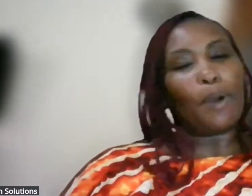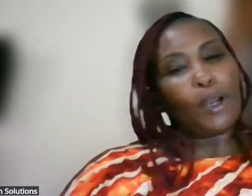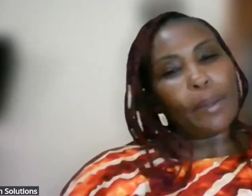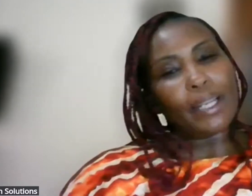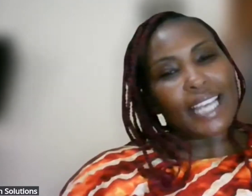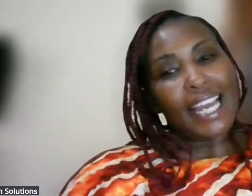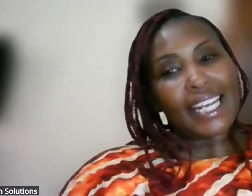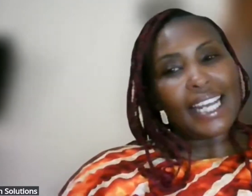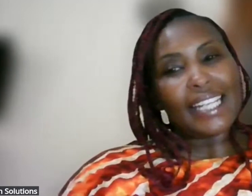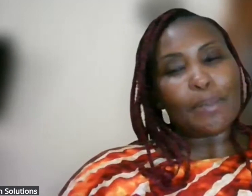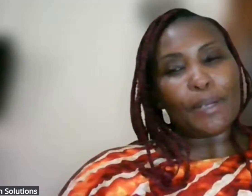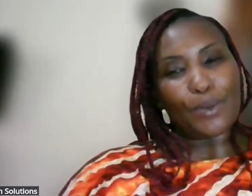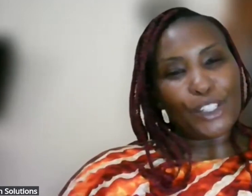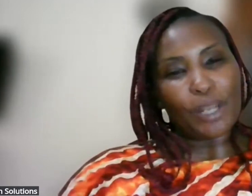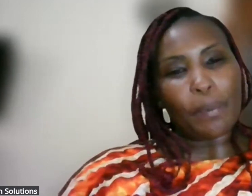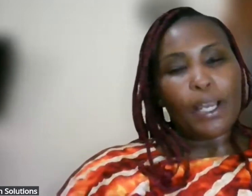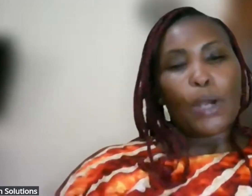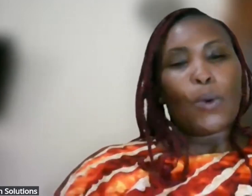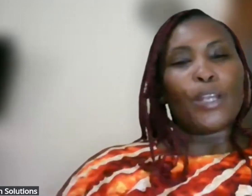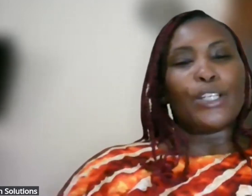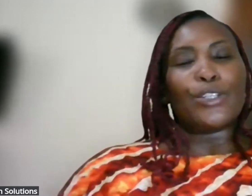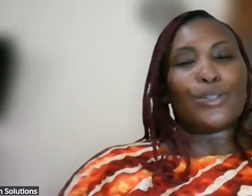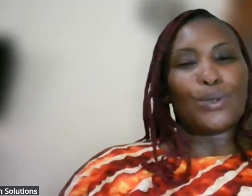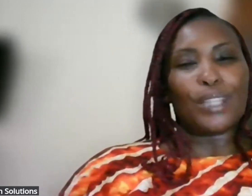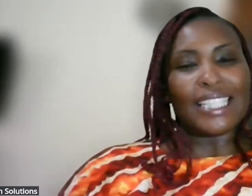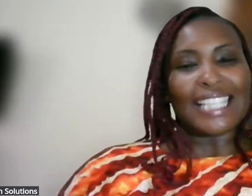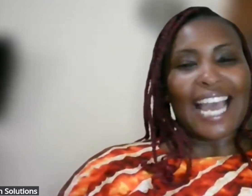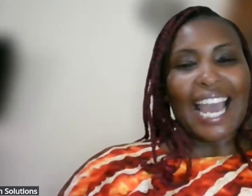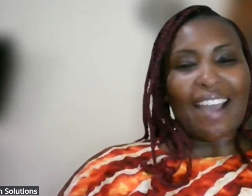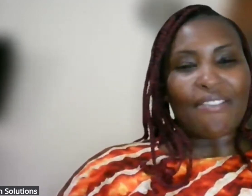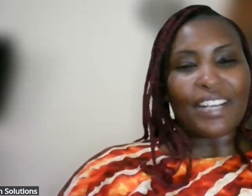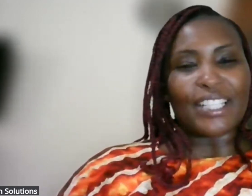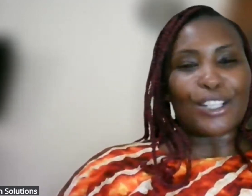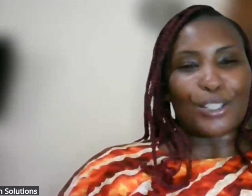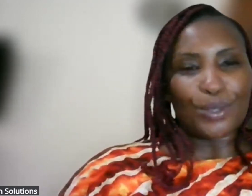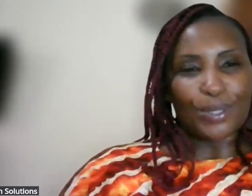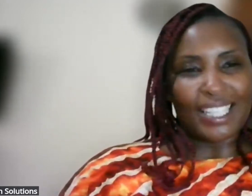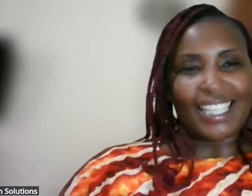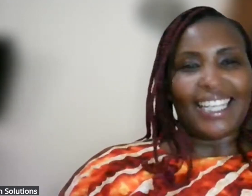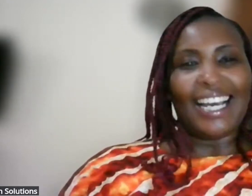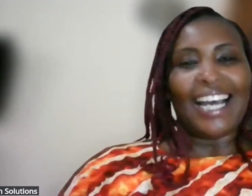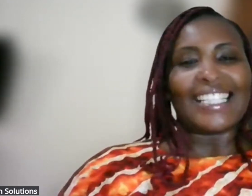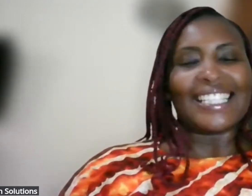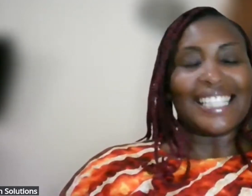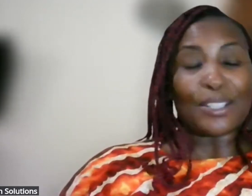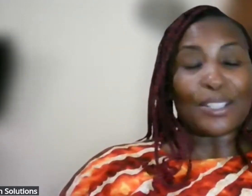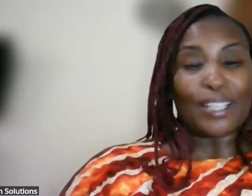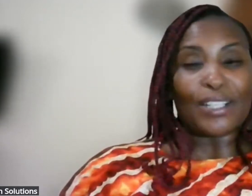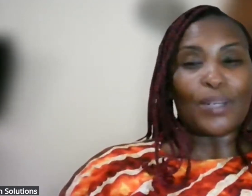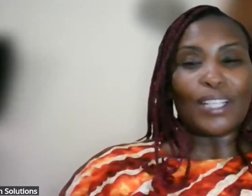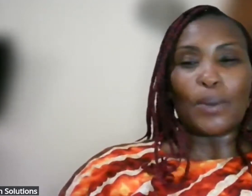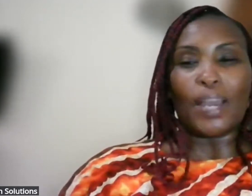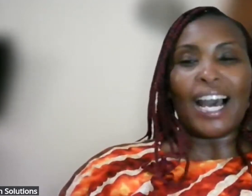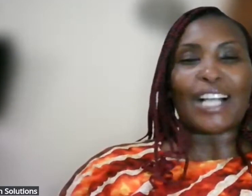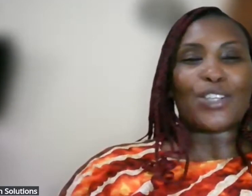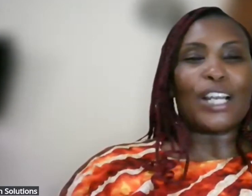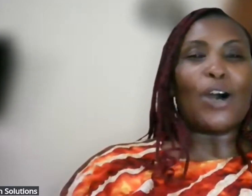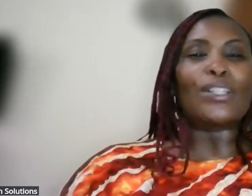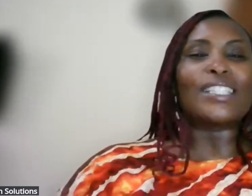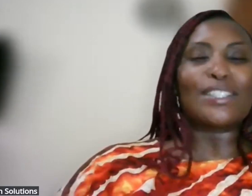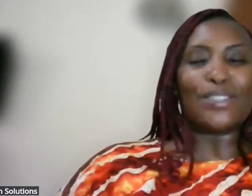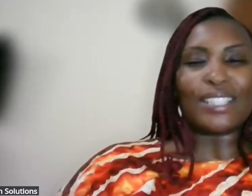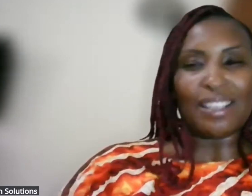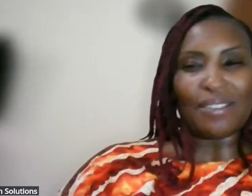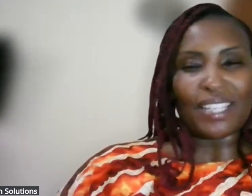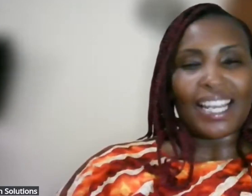in employment and entrepreneurship. We do this every Tuesday. Since 2020, we are actually